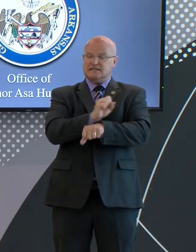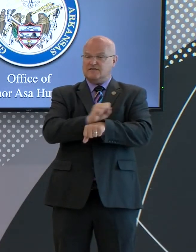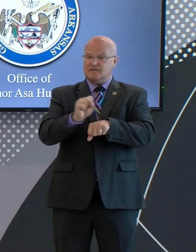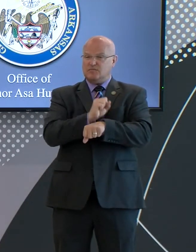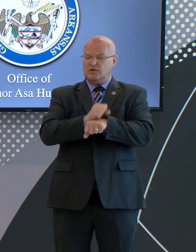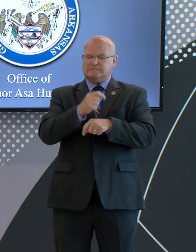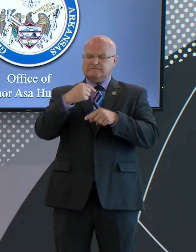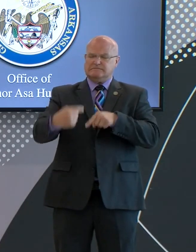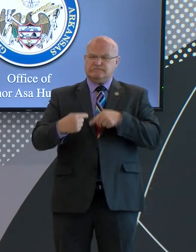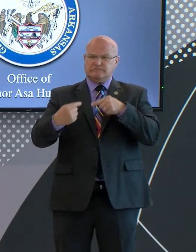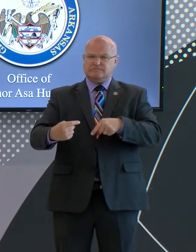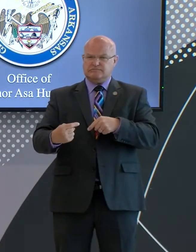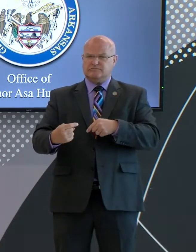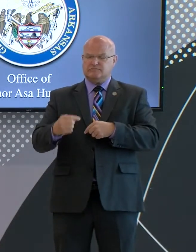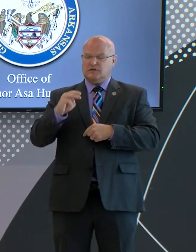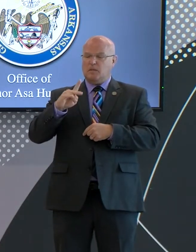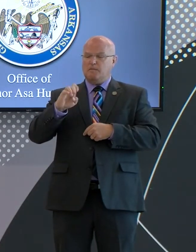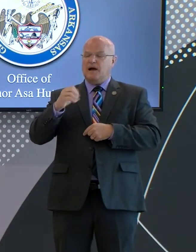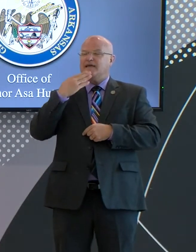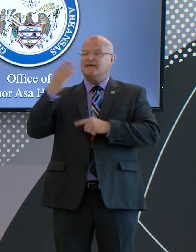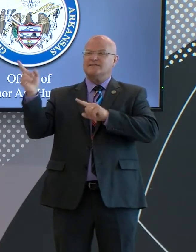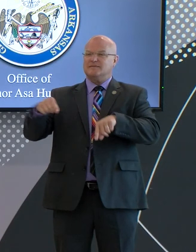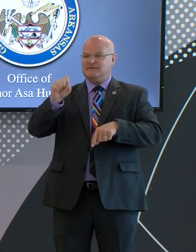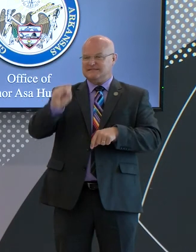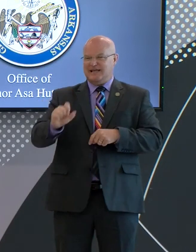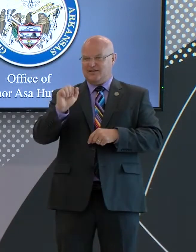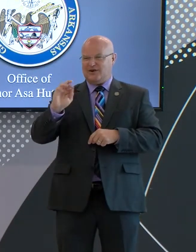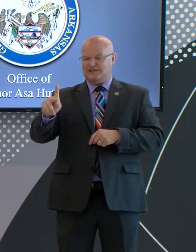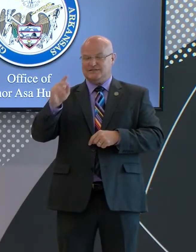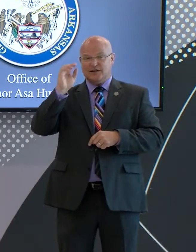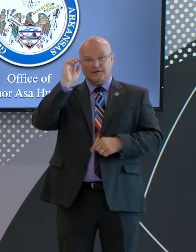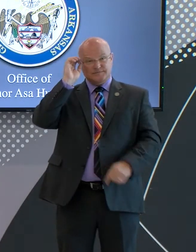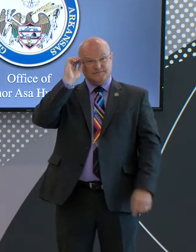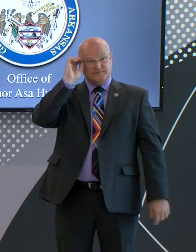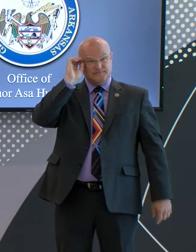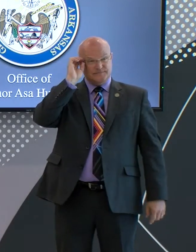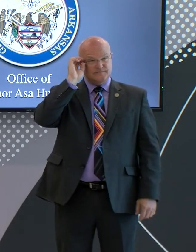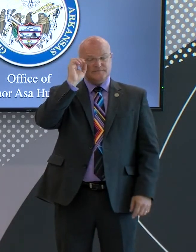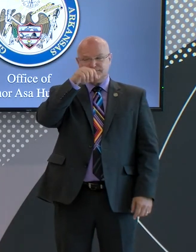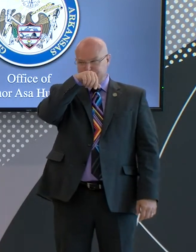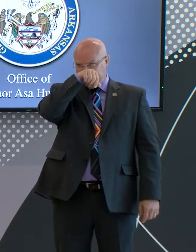And so, Mike, thanks for coming to South Arkansas.